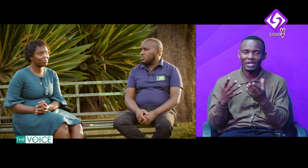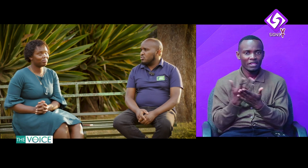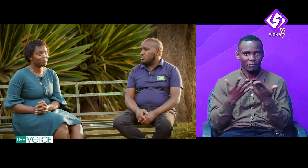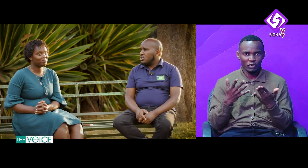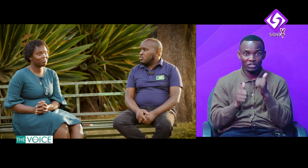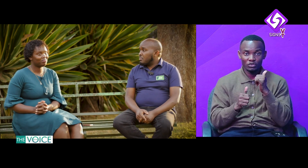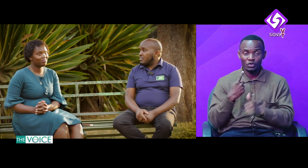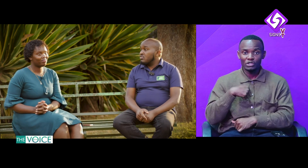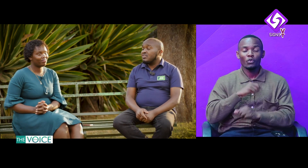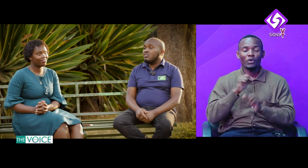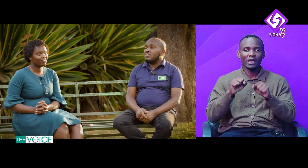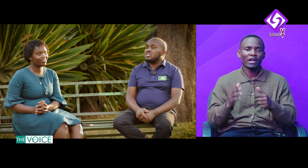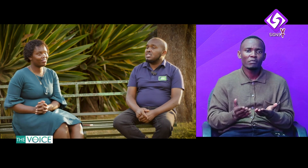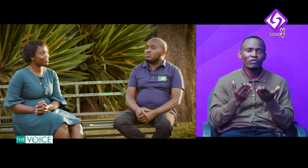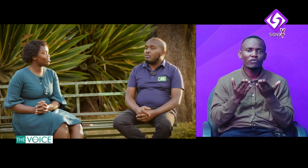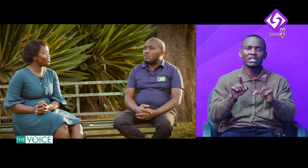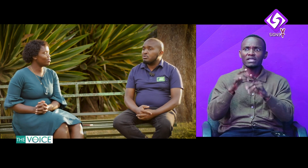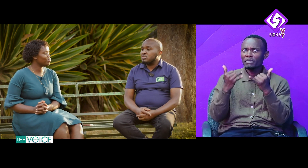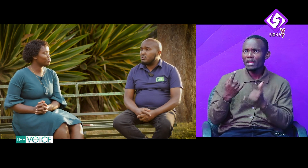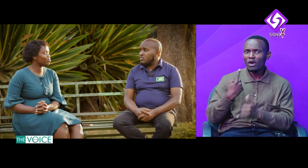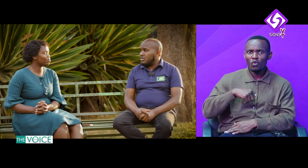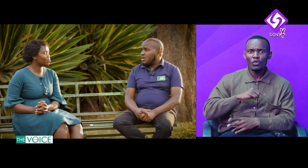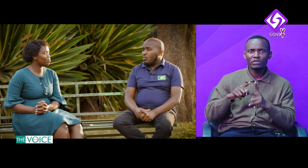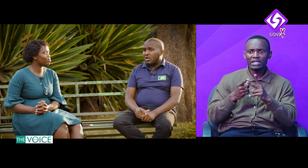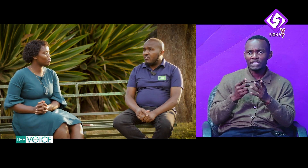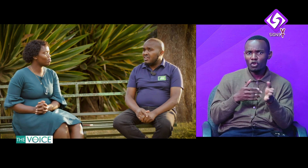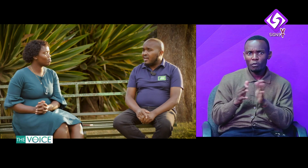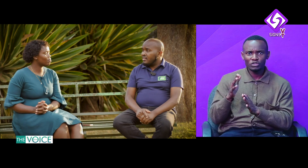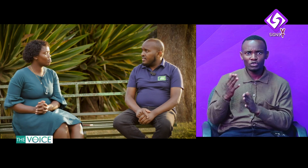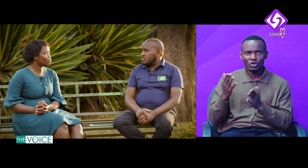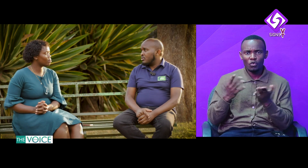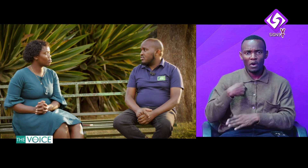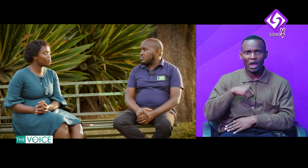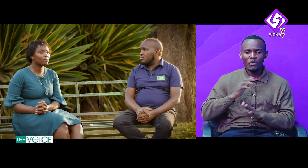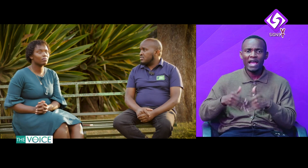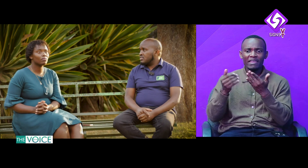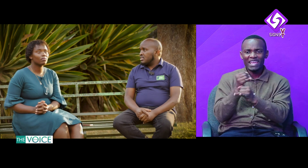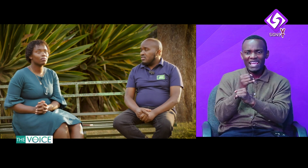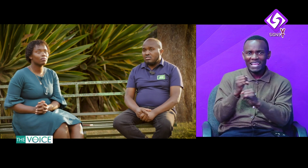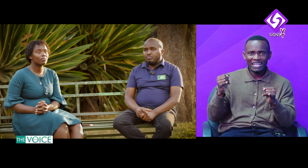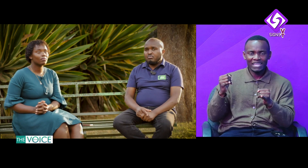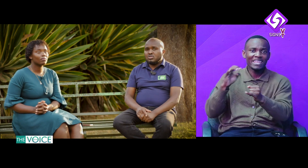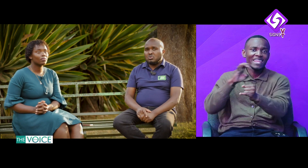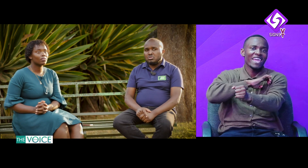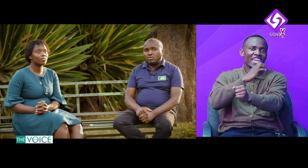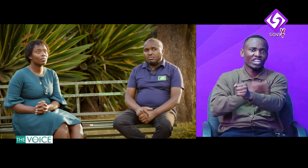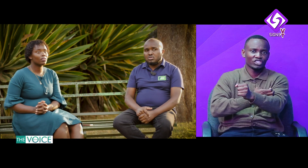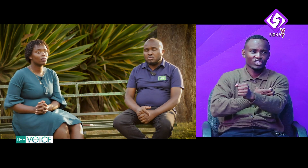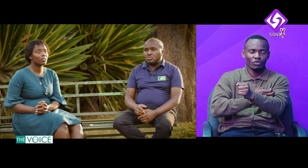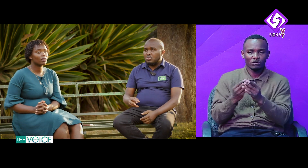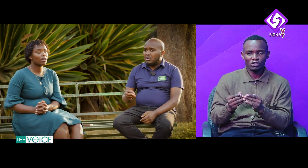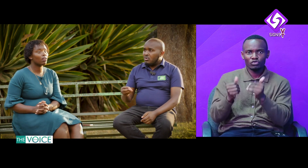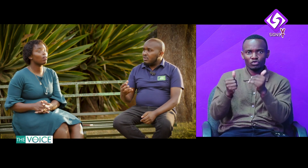are able to provide. We even ventured into an opportunity where we are offering clean energy solutions for schools. So those schools who are